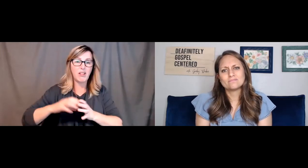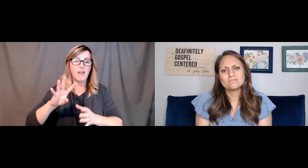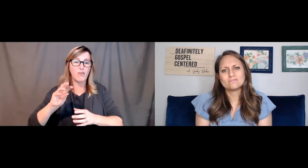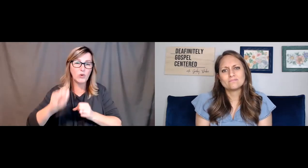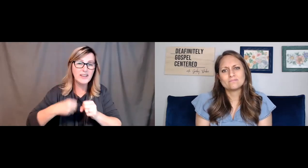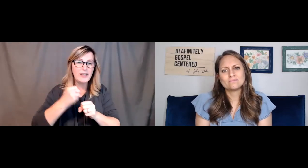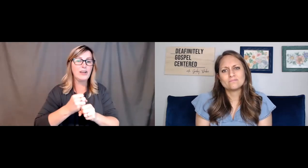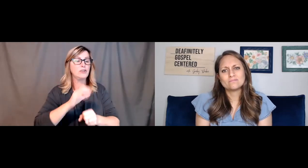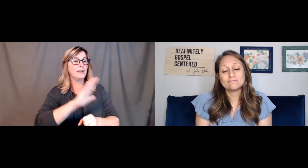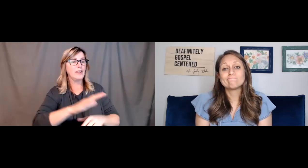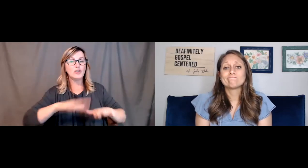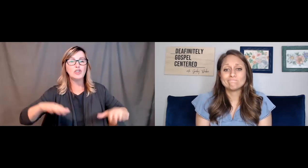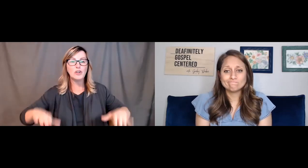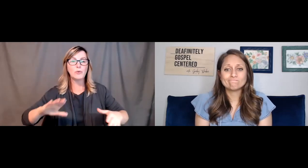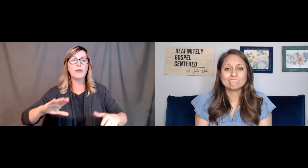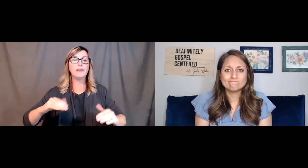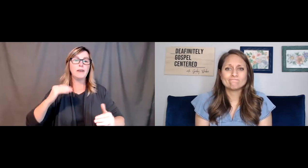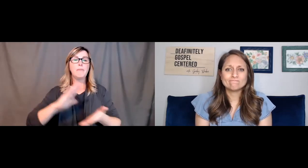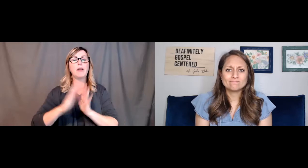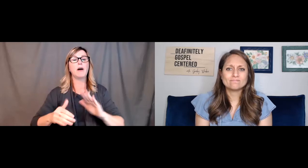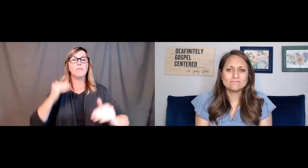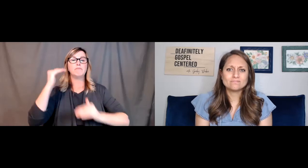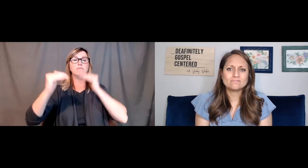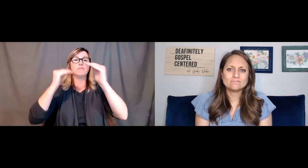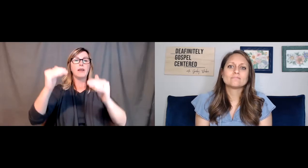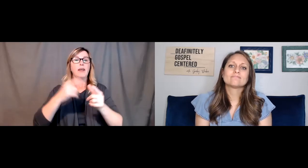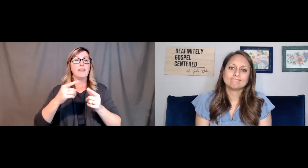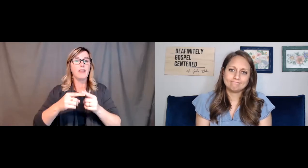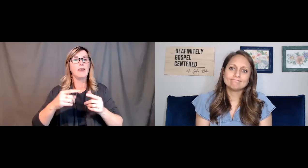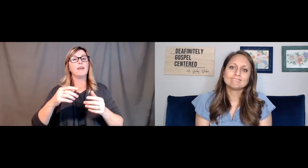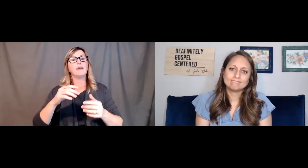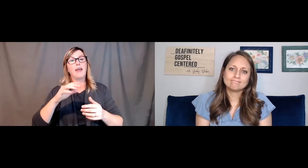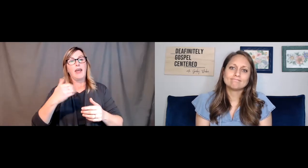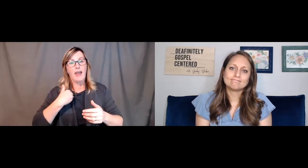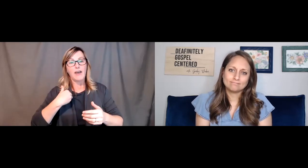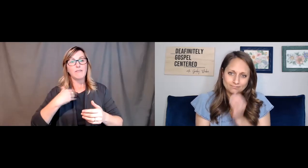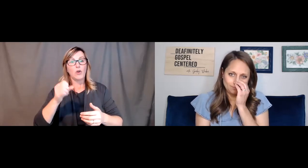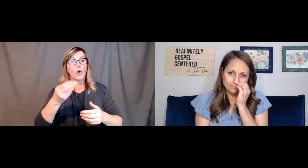how they wandered for 40 years, and their children, as they became adults,